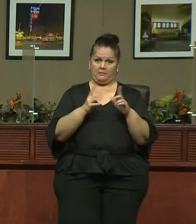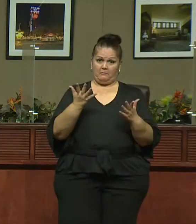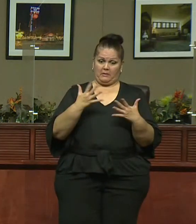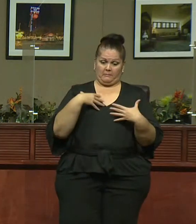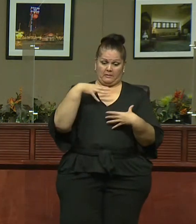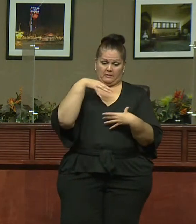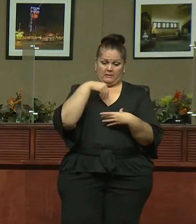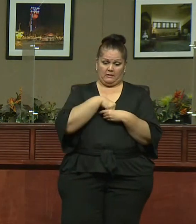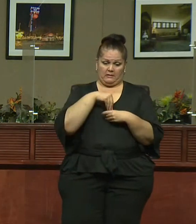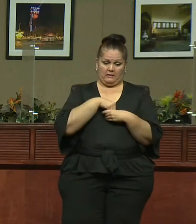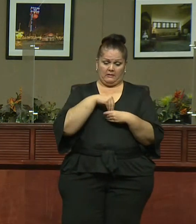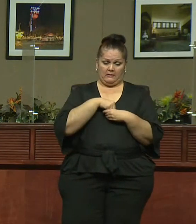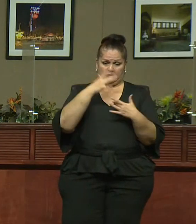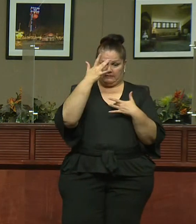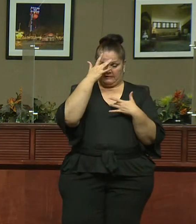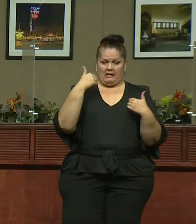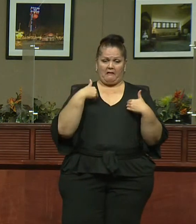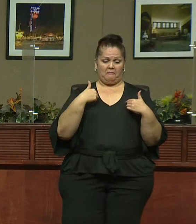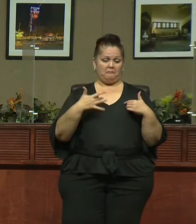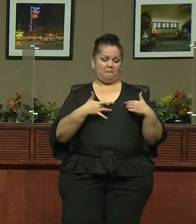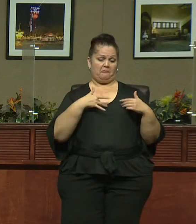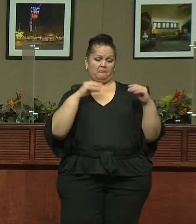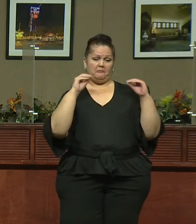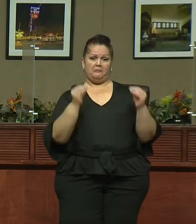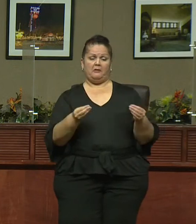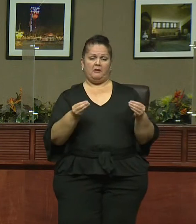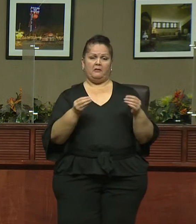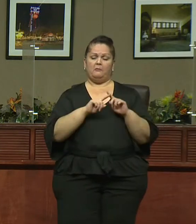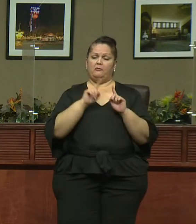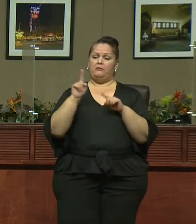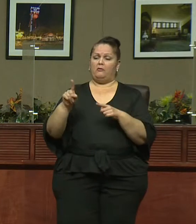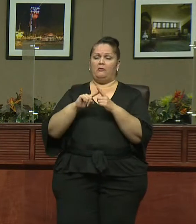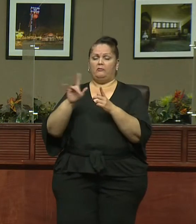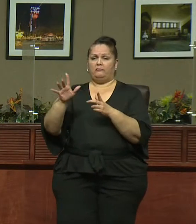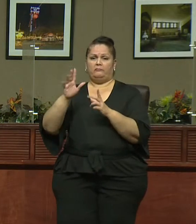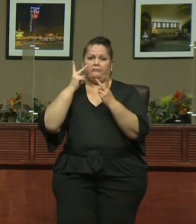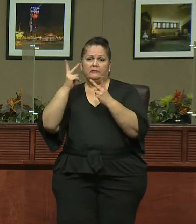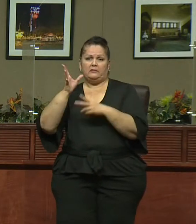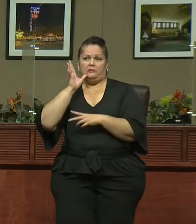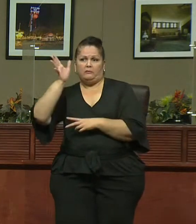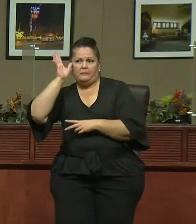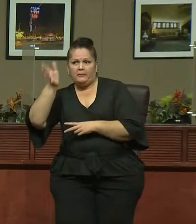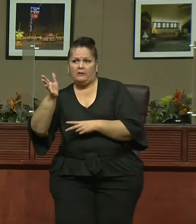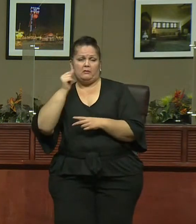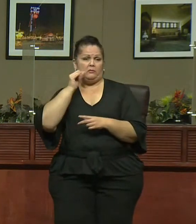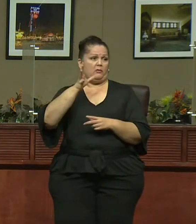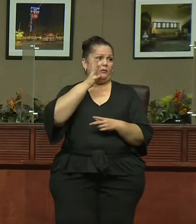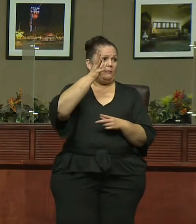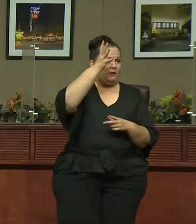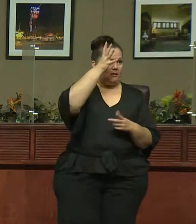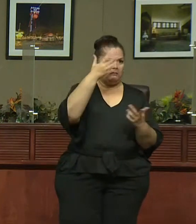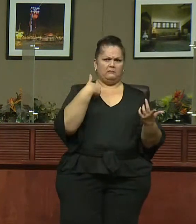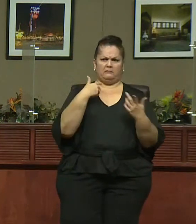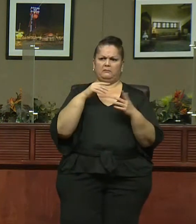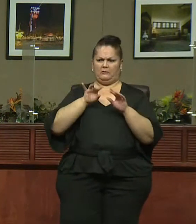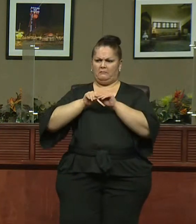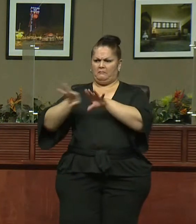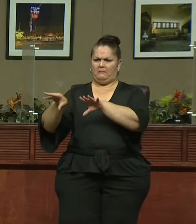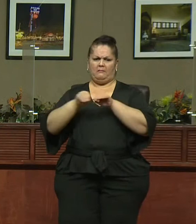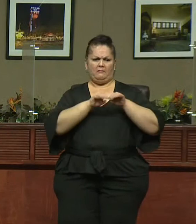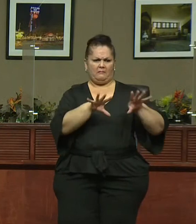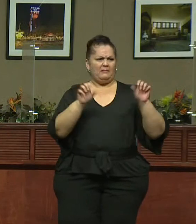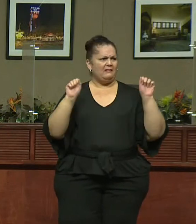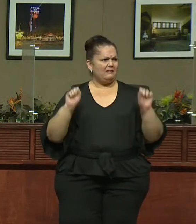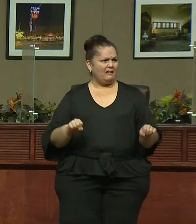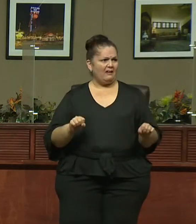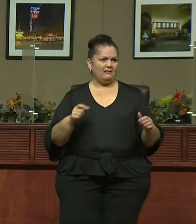you've been out doing this and come home and your grandmother happens to live with you or your parents live with you, you can expose them and you're endangering their